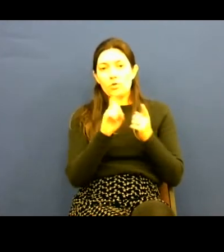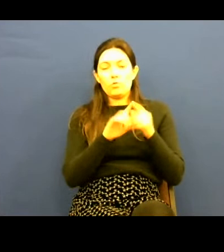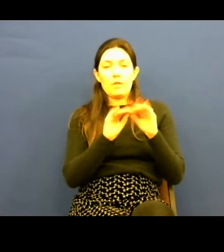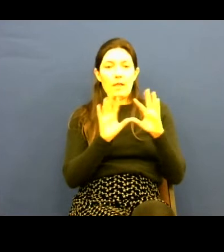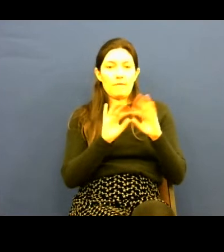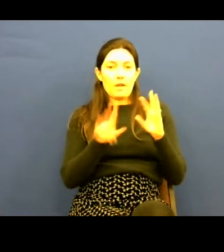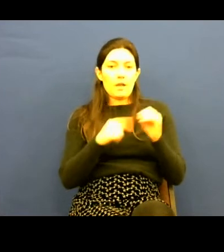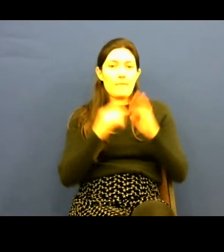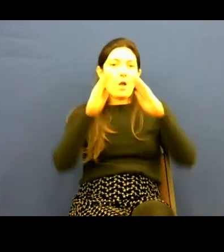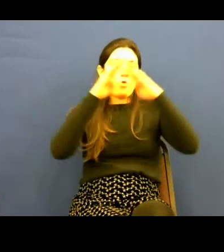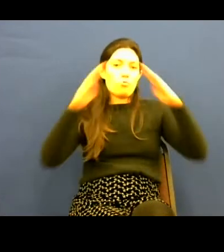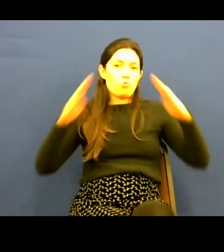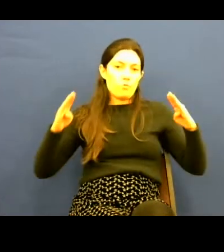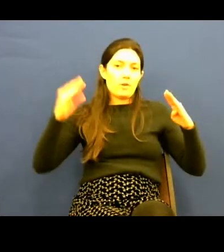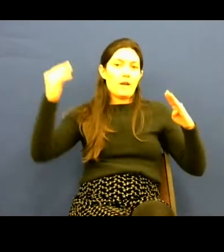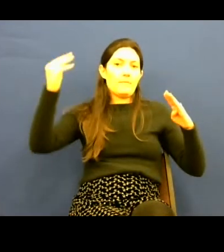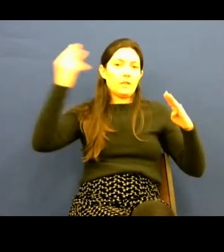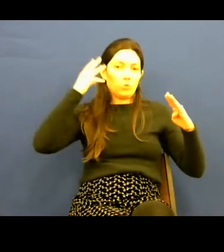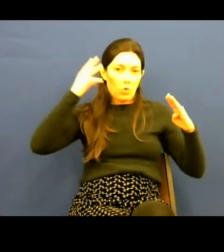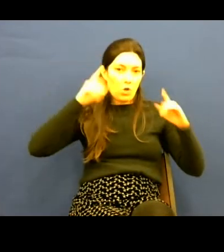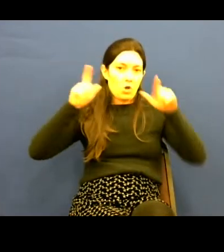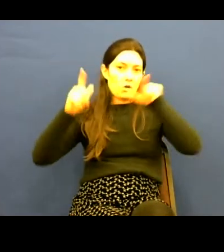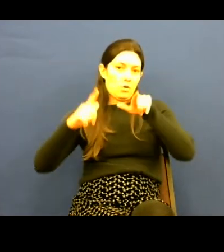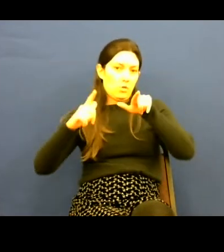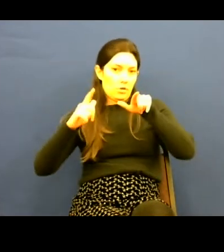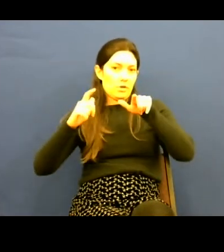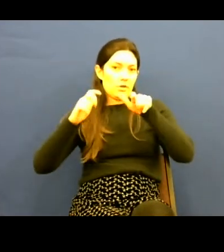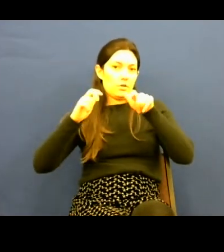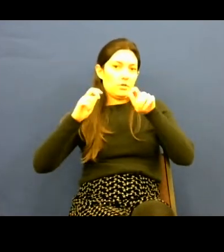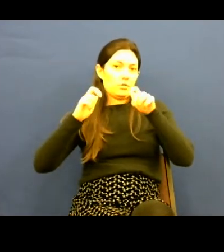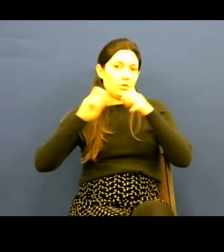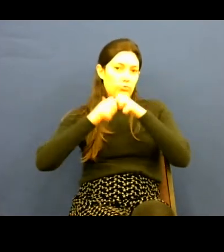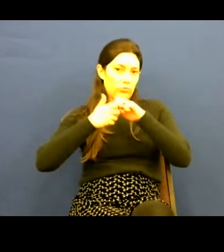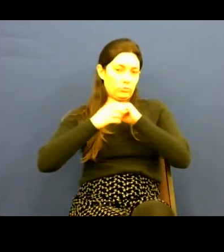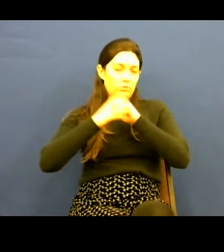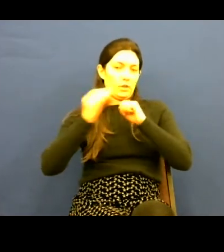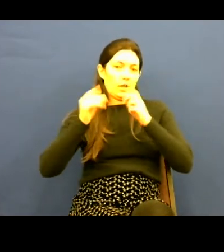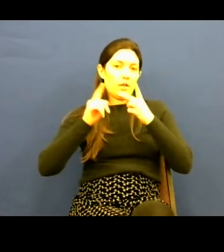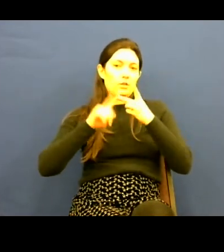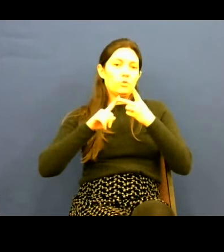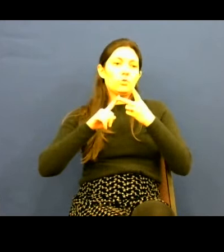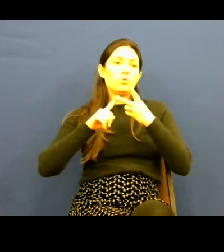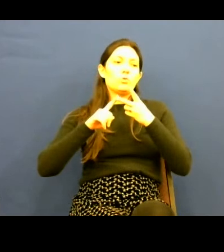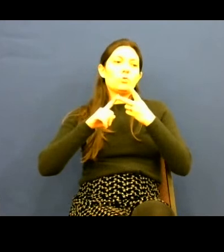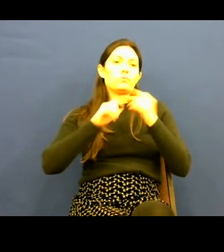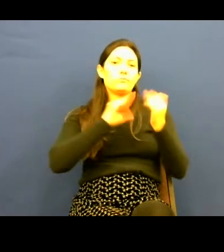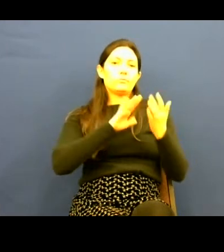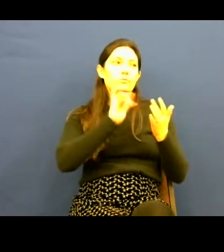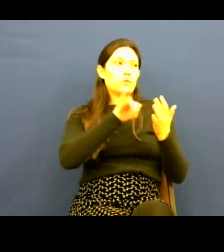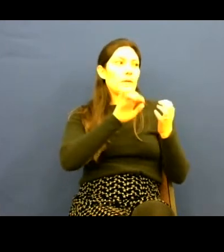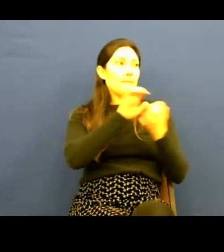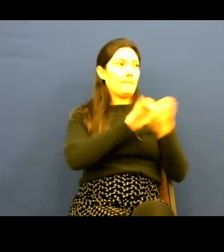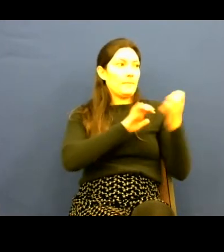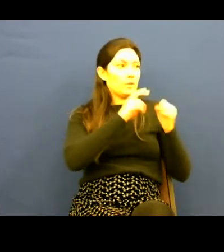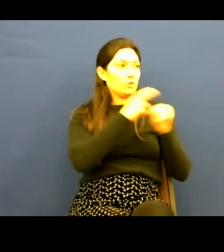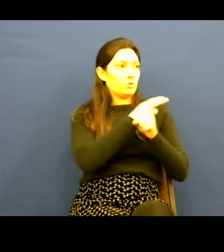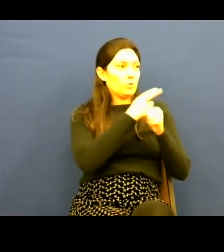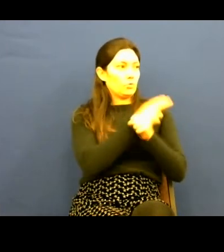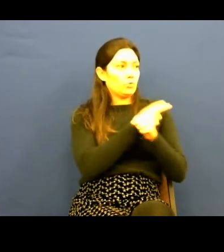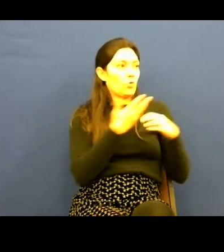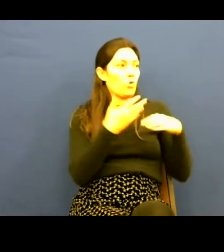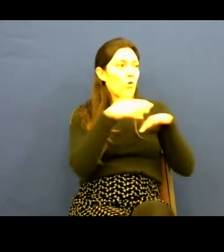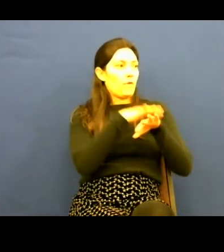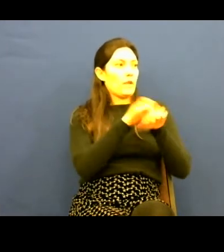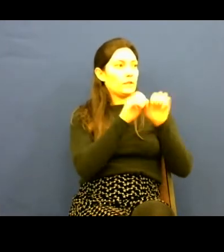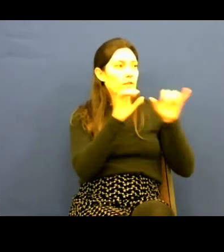systems and to include entries into the mixed use overlay use tables. So when we